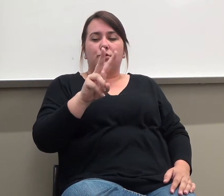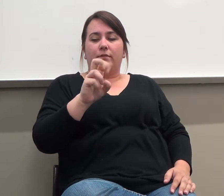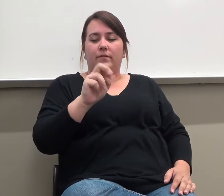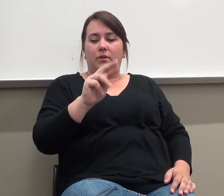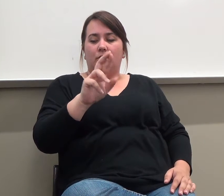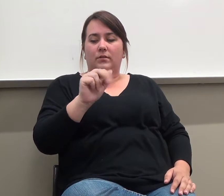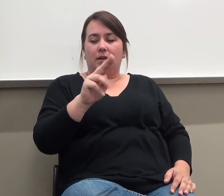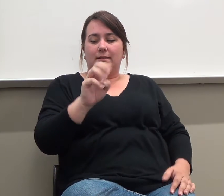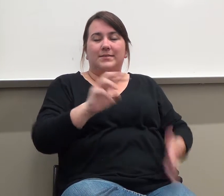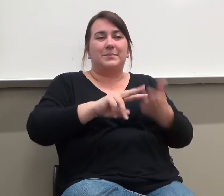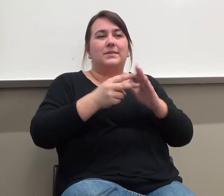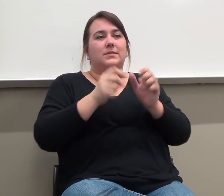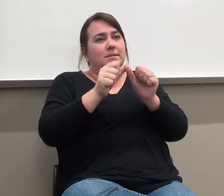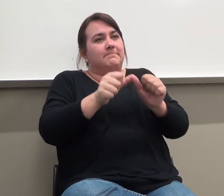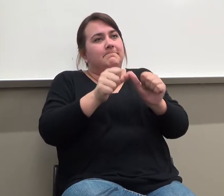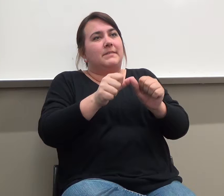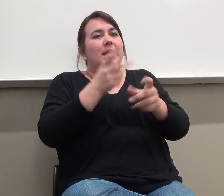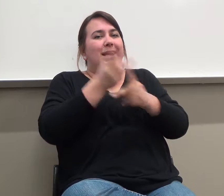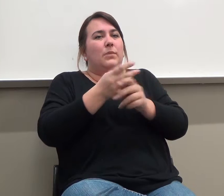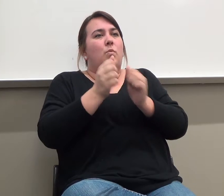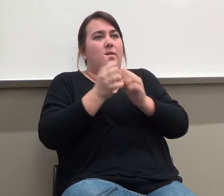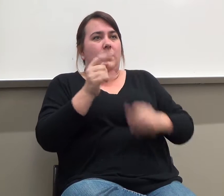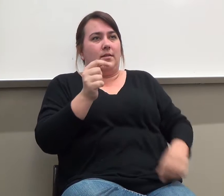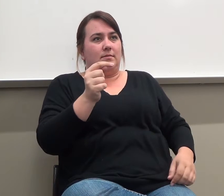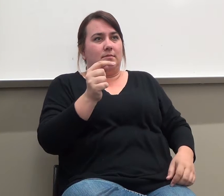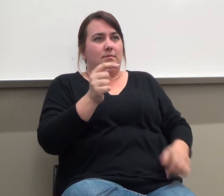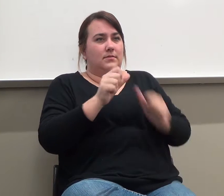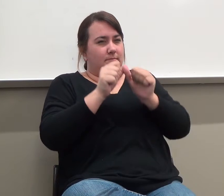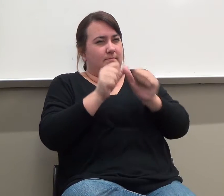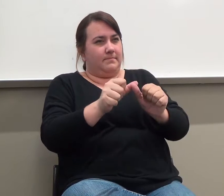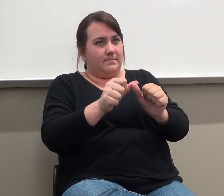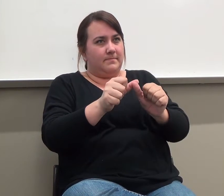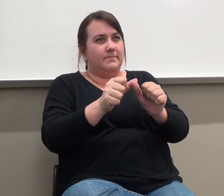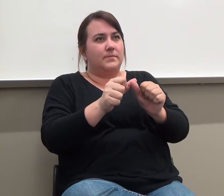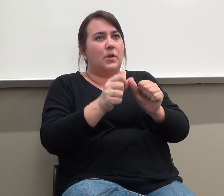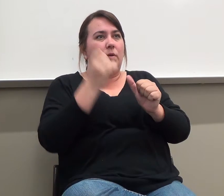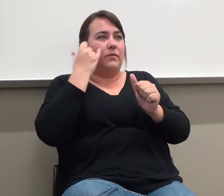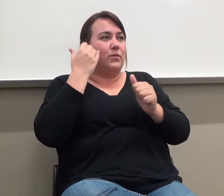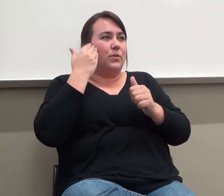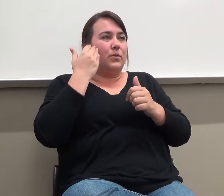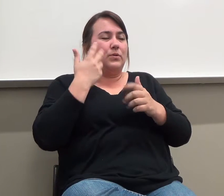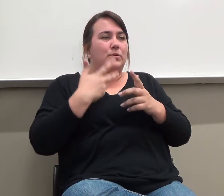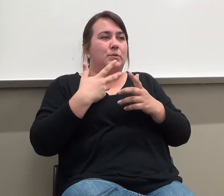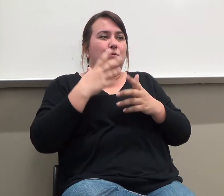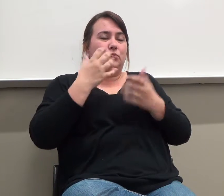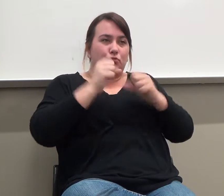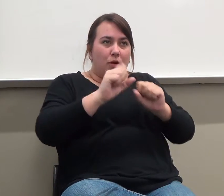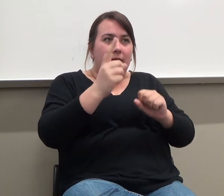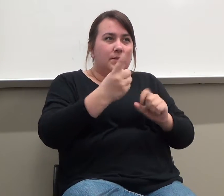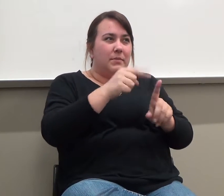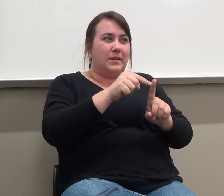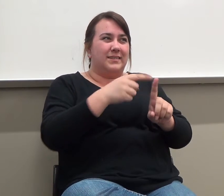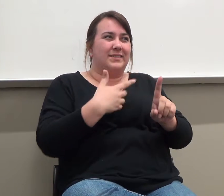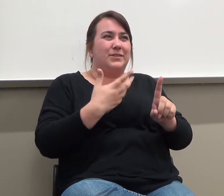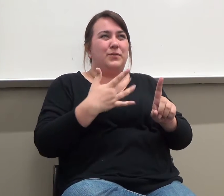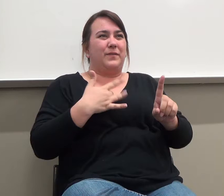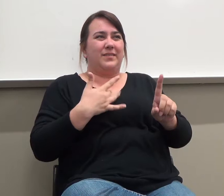sticking with it. If you persevere at something, it means you keep doing it no matter what. Yeah,